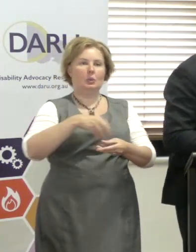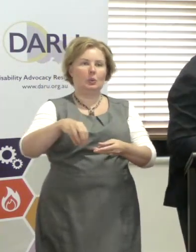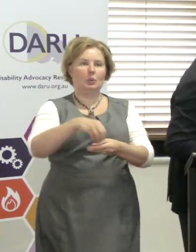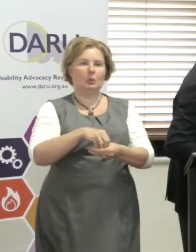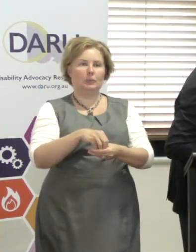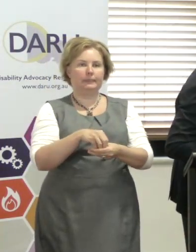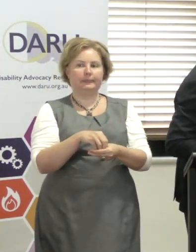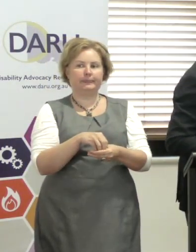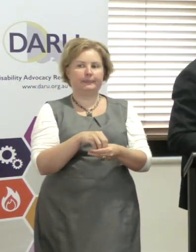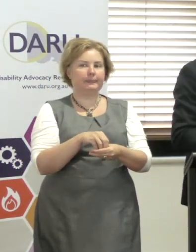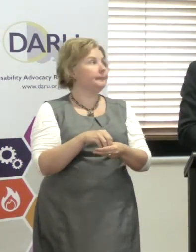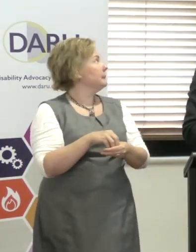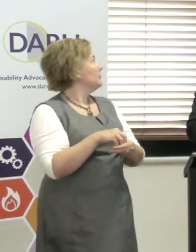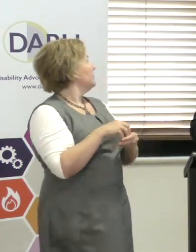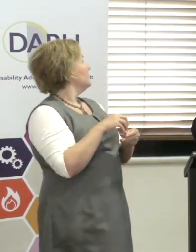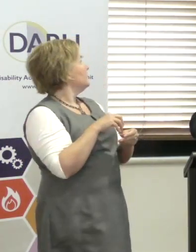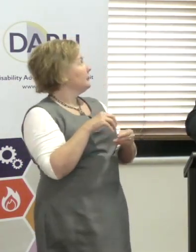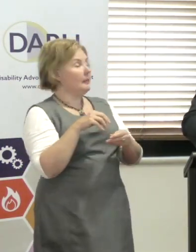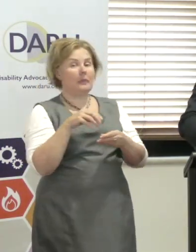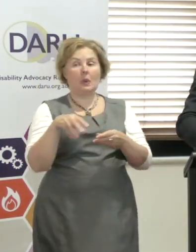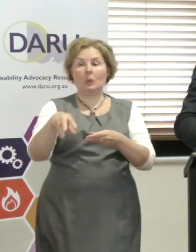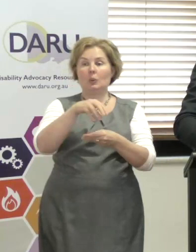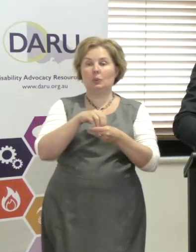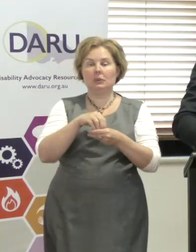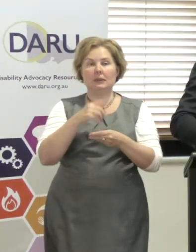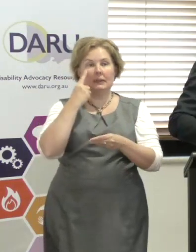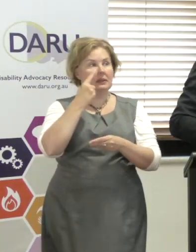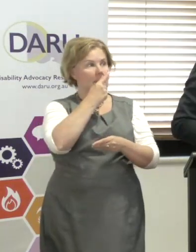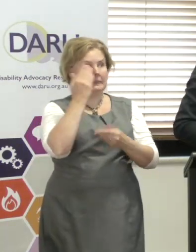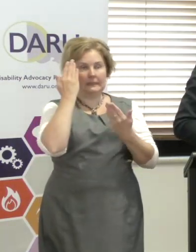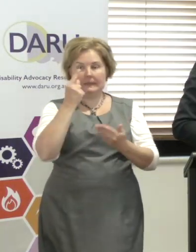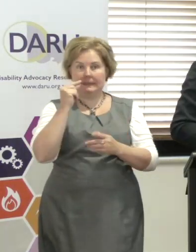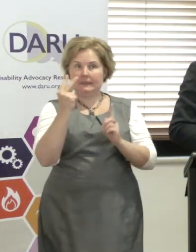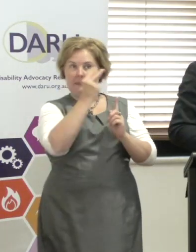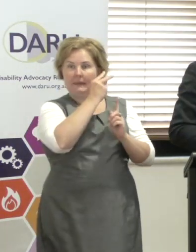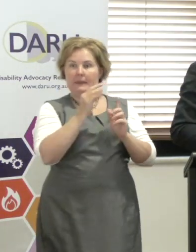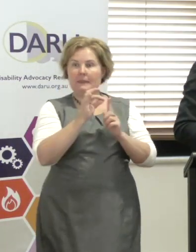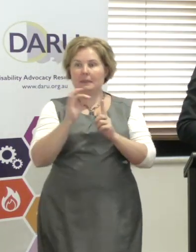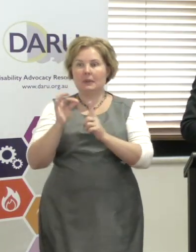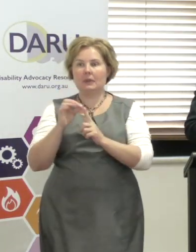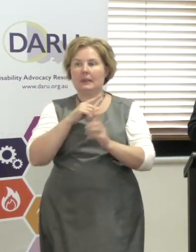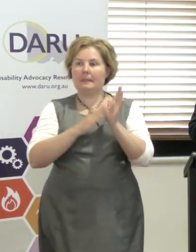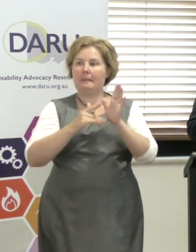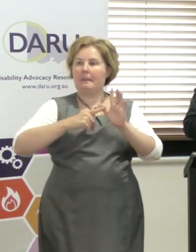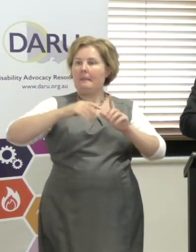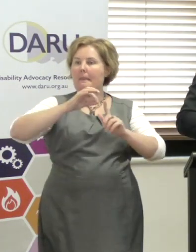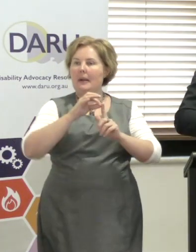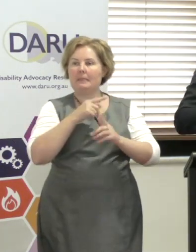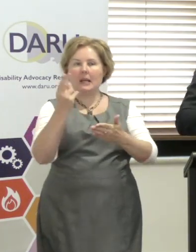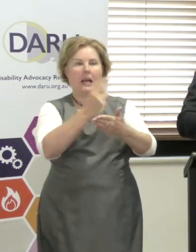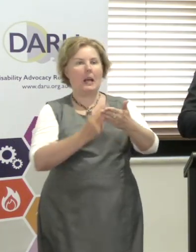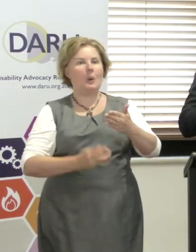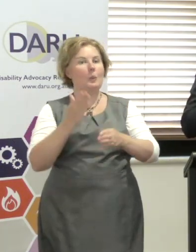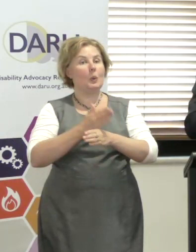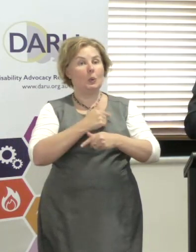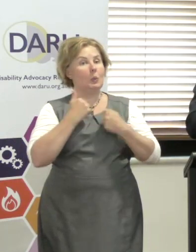can see this is a bit light, but what it is, I've got here, it's a bit of artwork that we've created. And what it